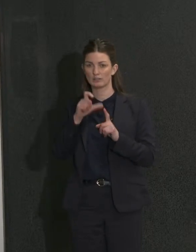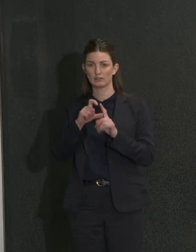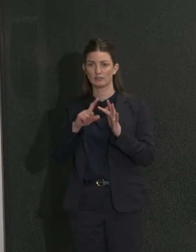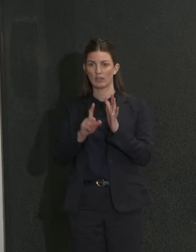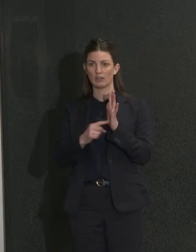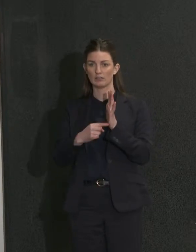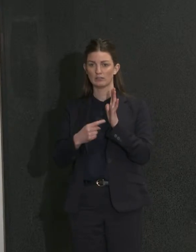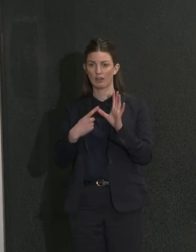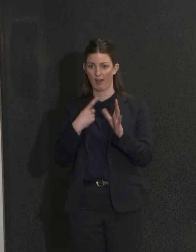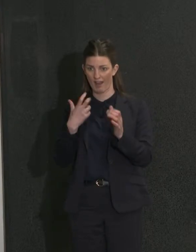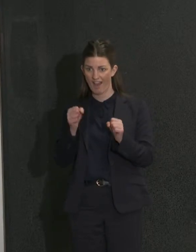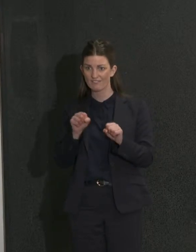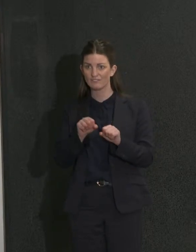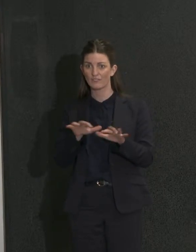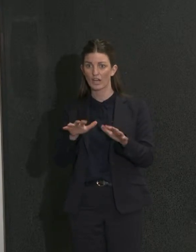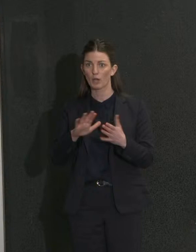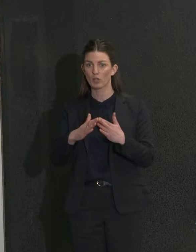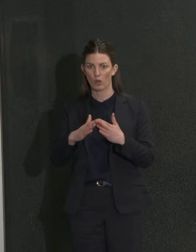there.